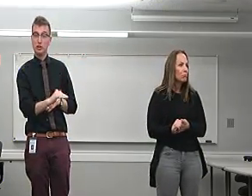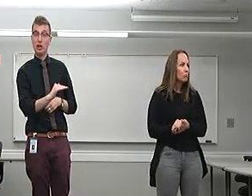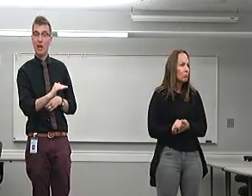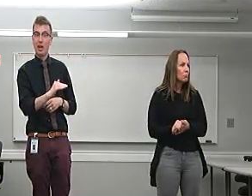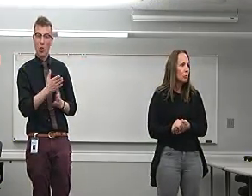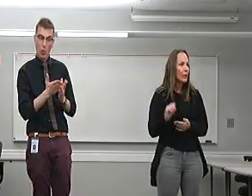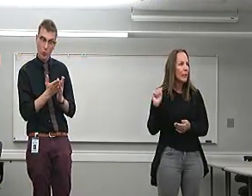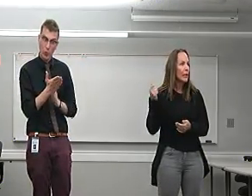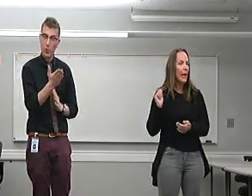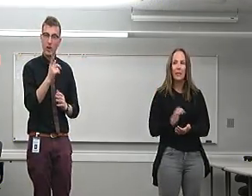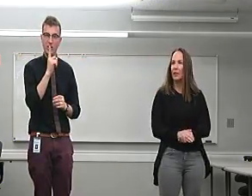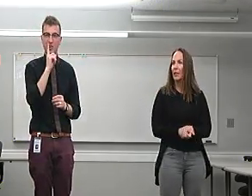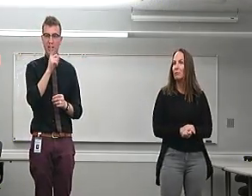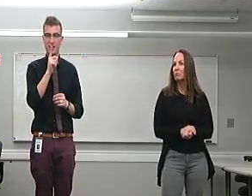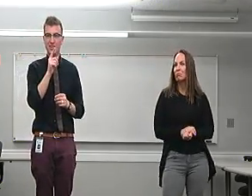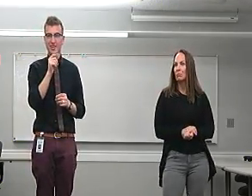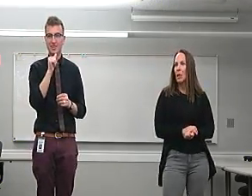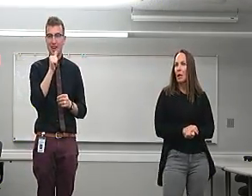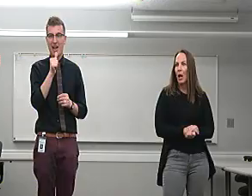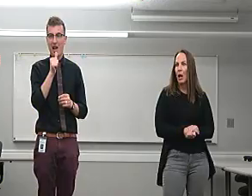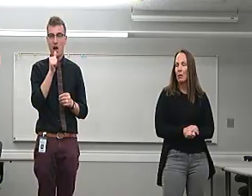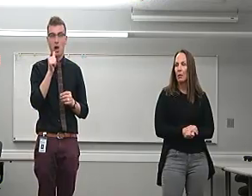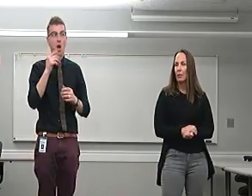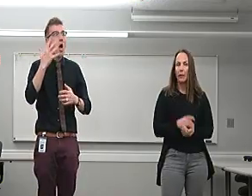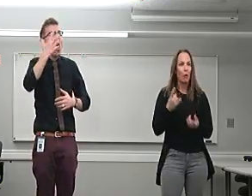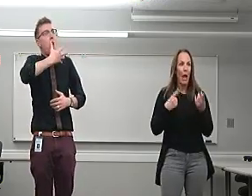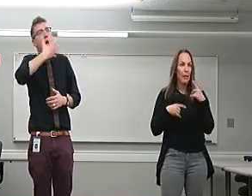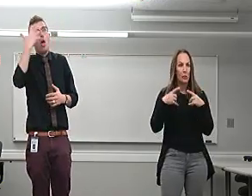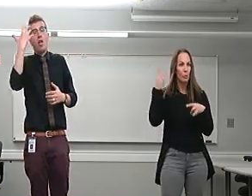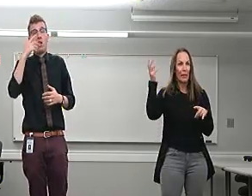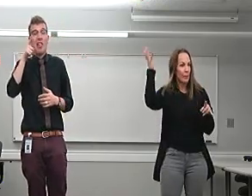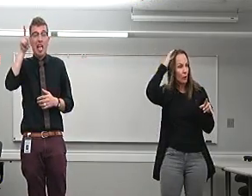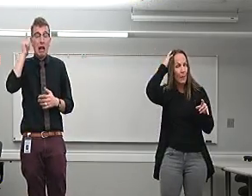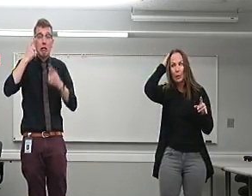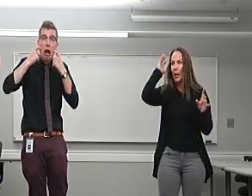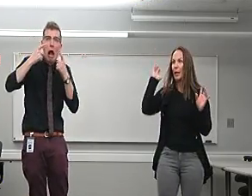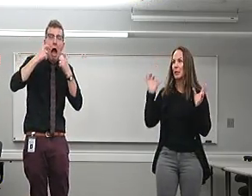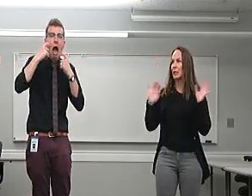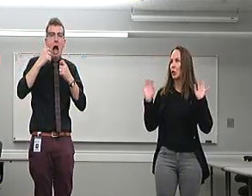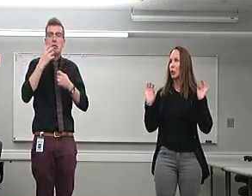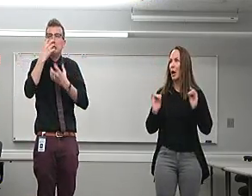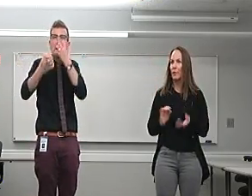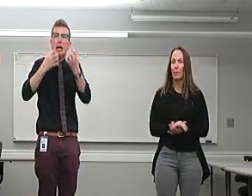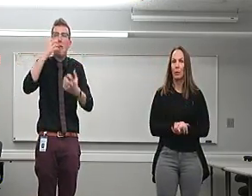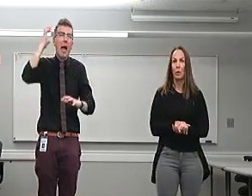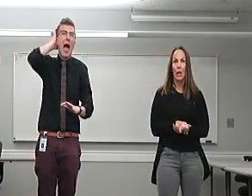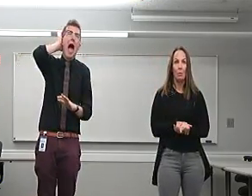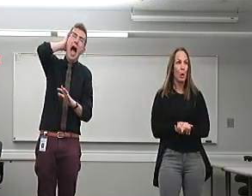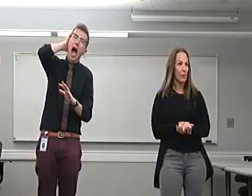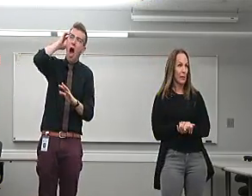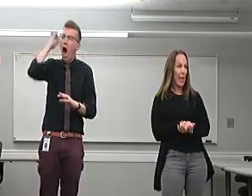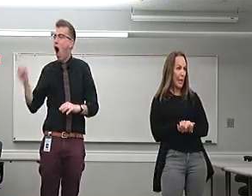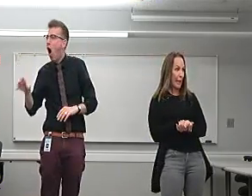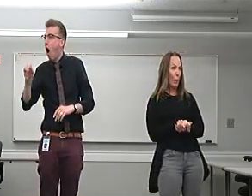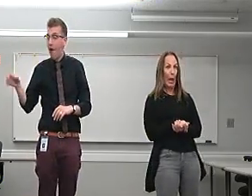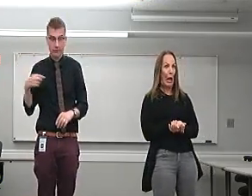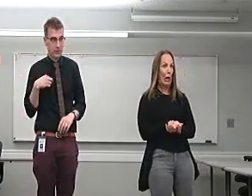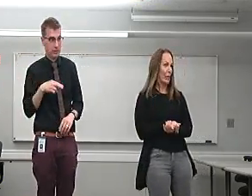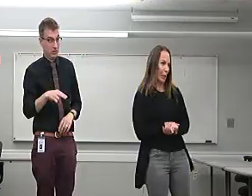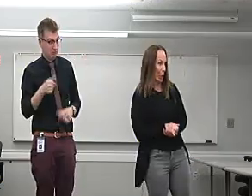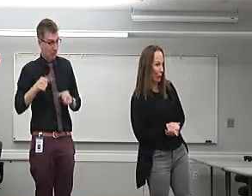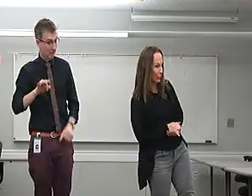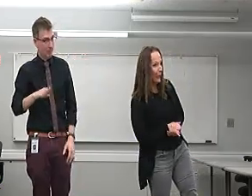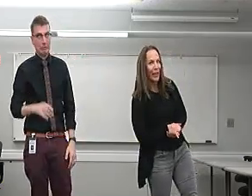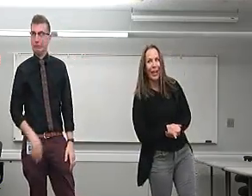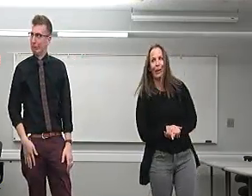got activated. Leah cried and screamed and grabbed her head and said, turn it off. And I'm like, we're not posting that anywhere, It